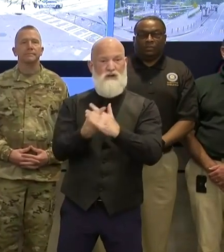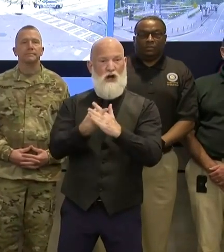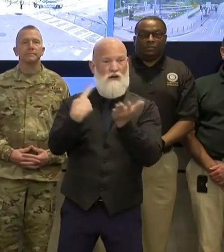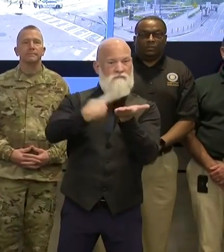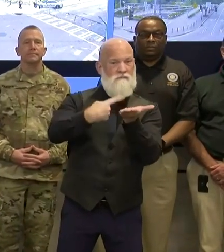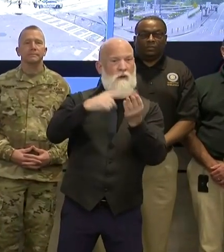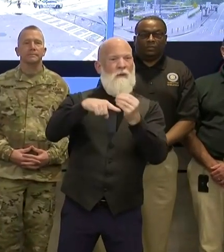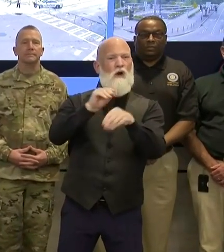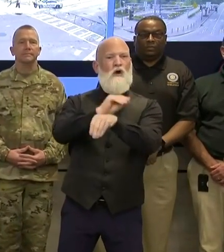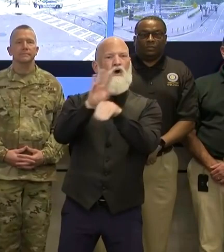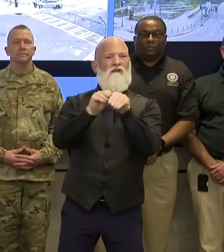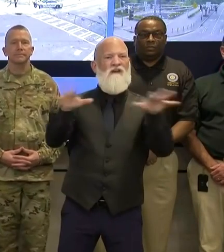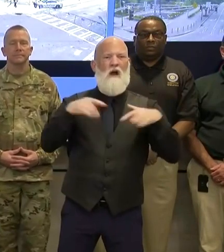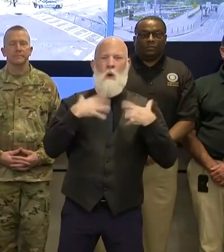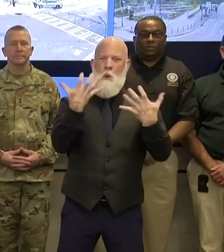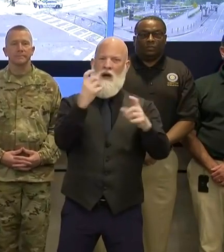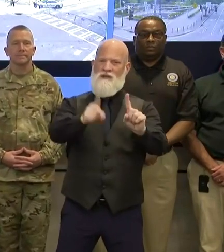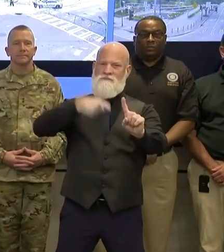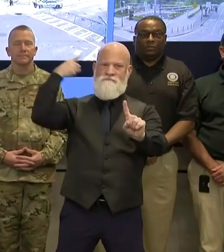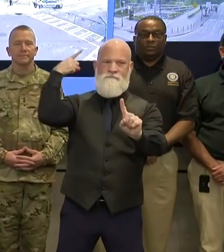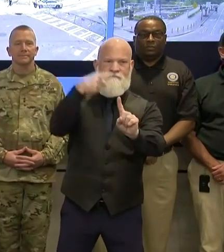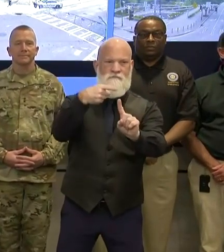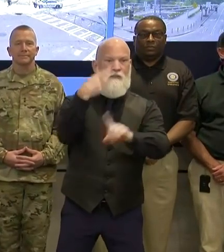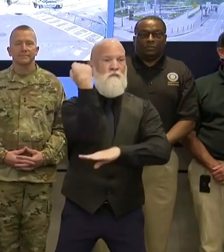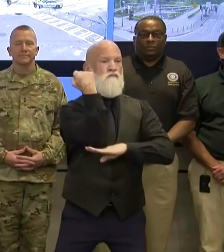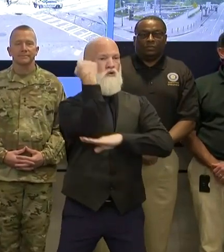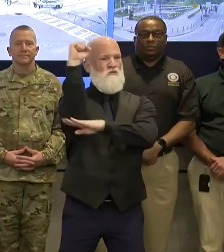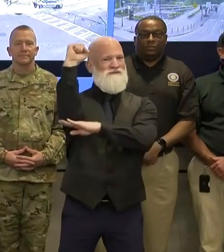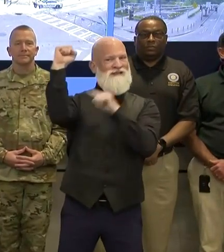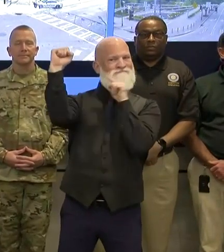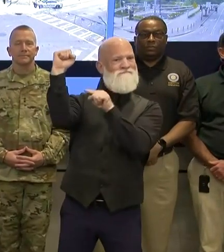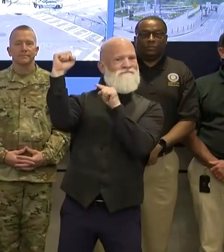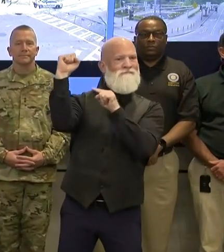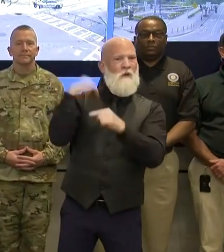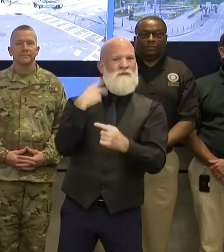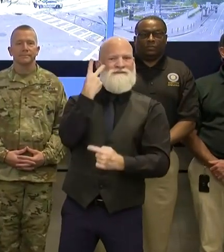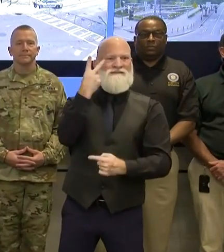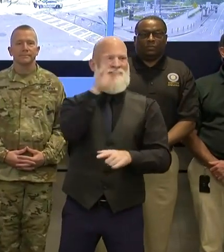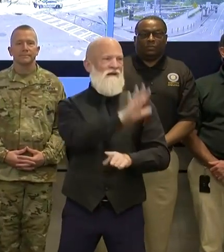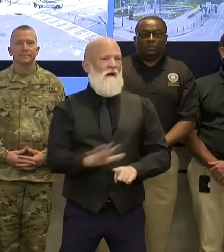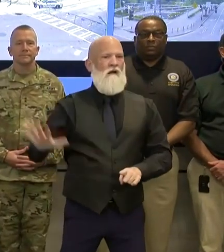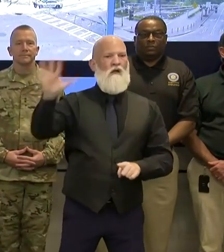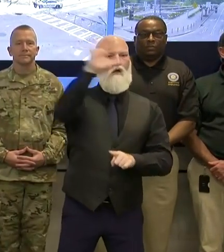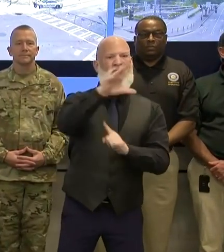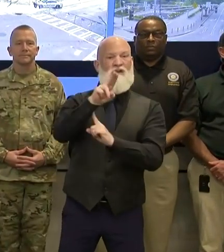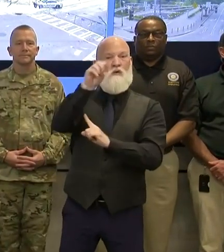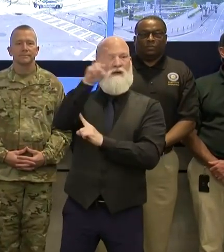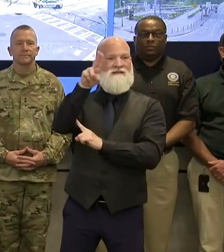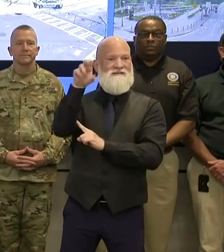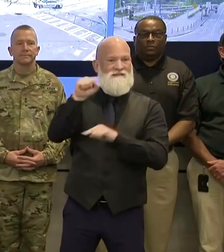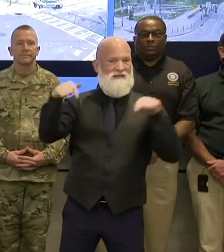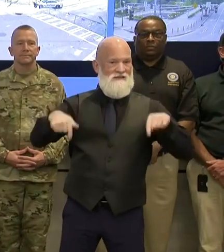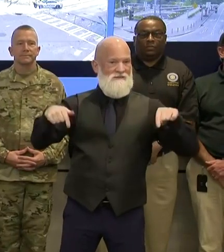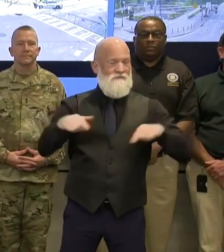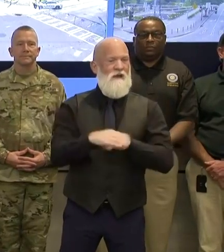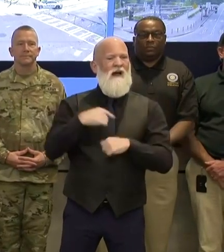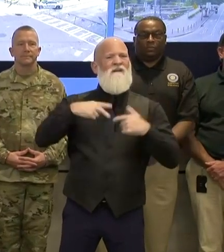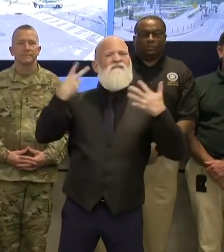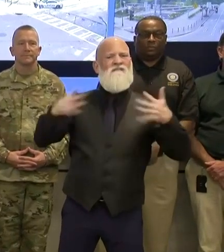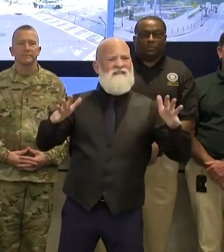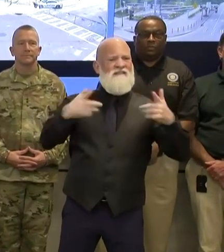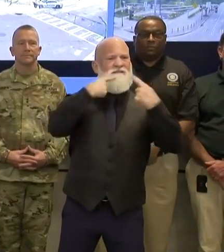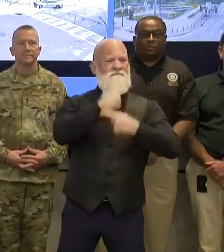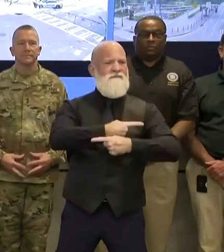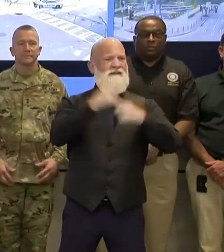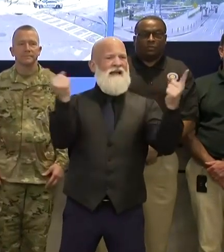to address the protests that we've seen in communities across our nation. As I said over the weekend, this is a